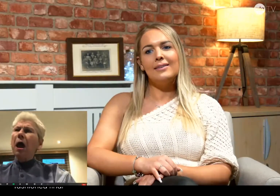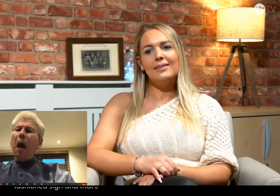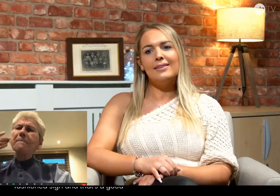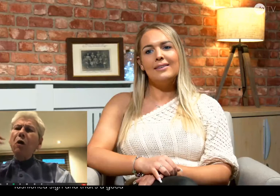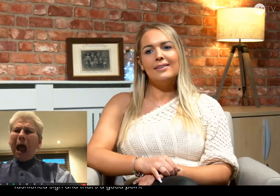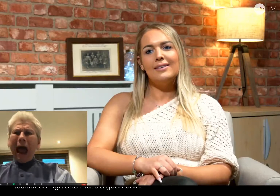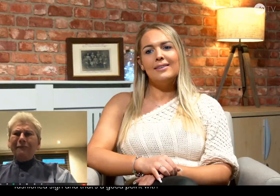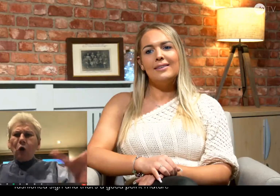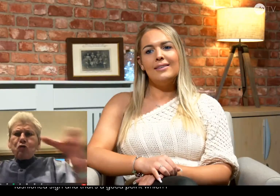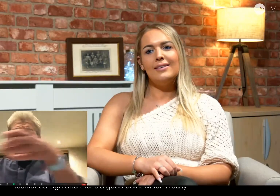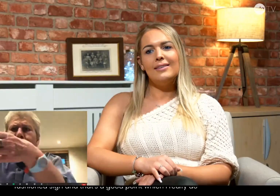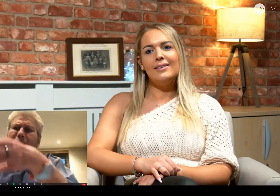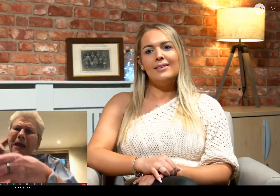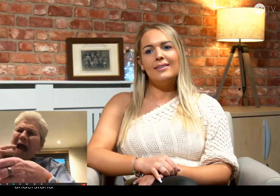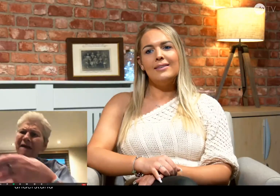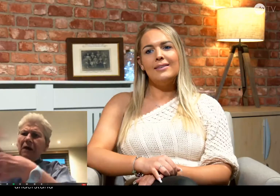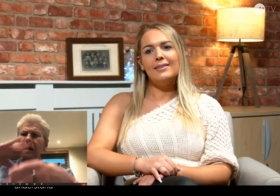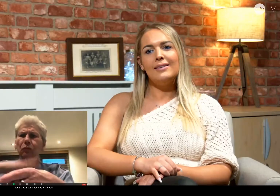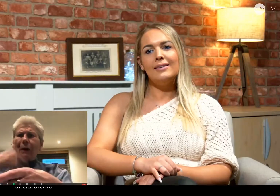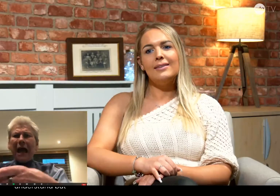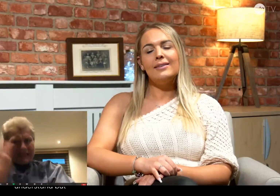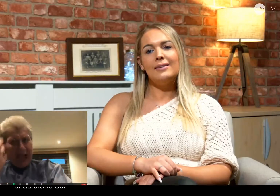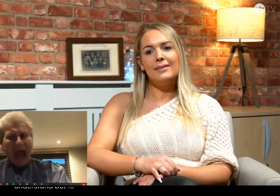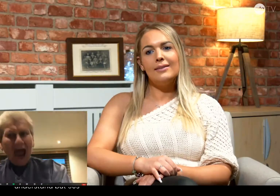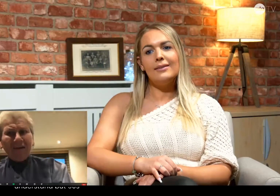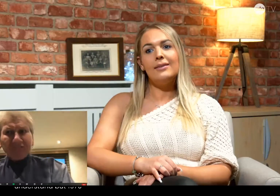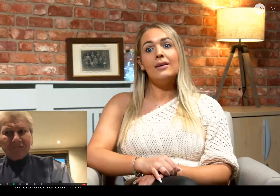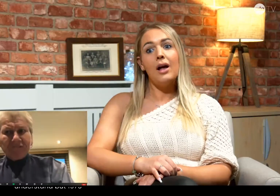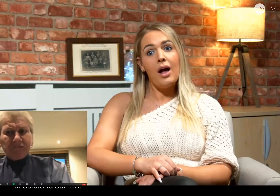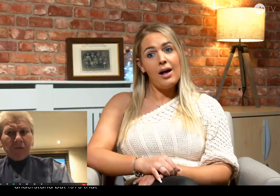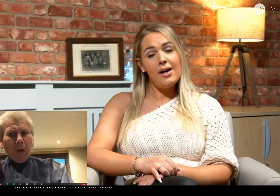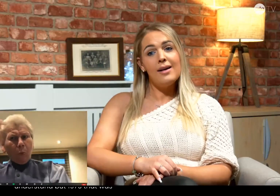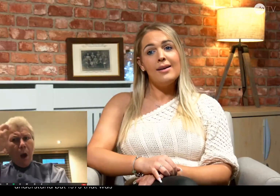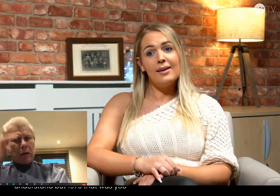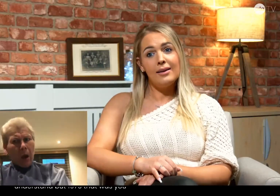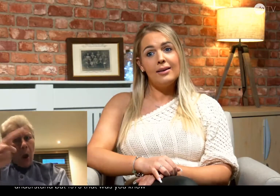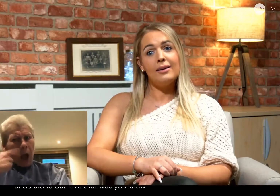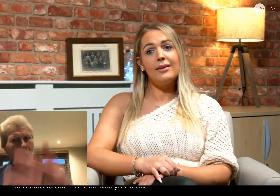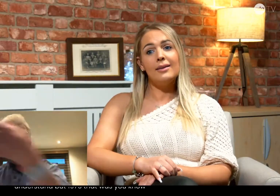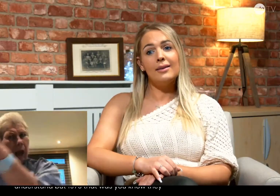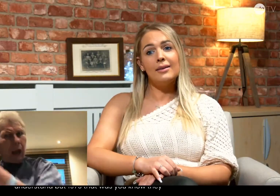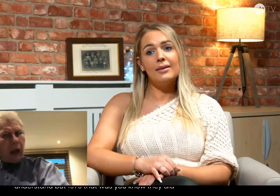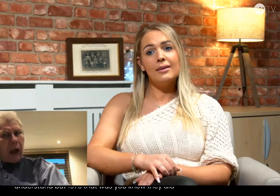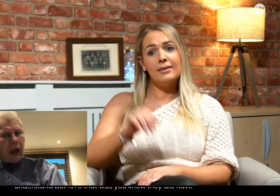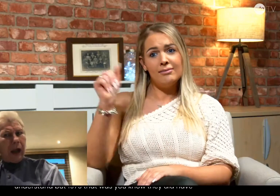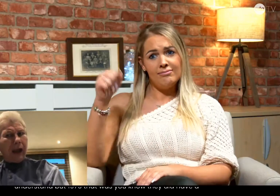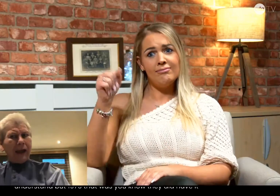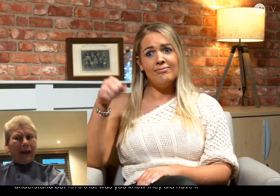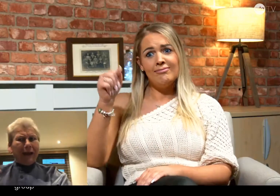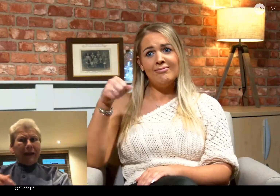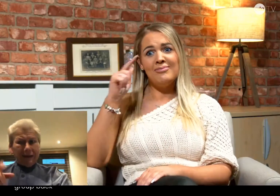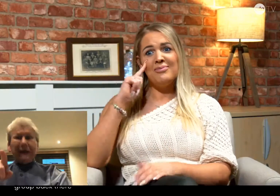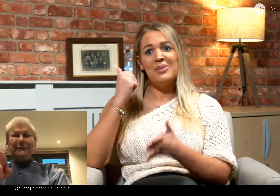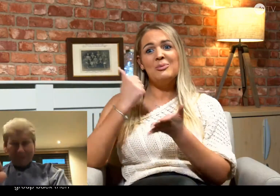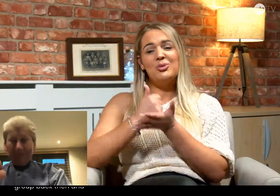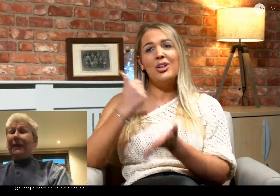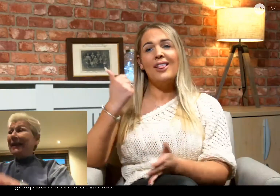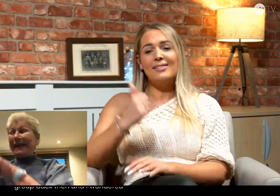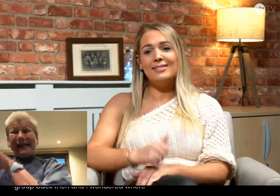understand. But 1975, that was, you know, they did have a group back then, and I wondered whether maybe you could get in contact with them.